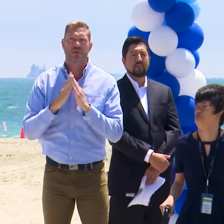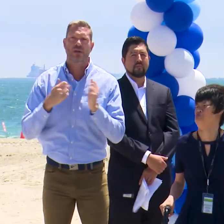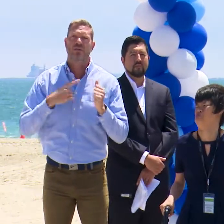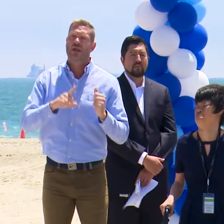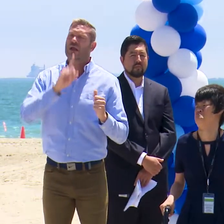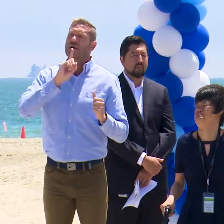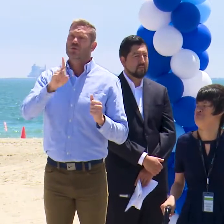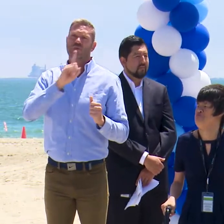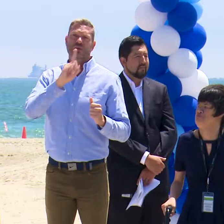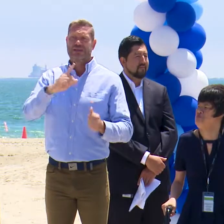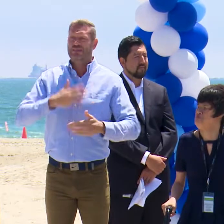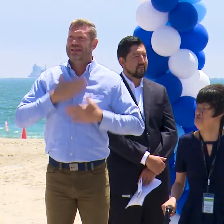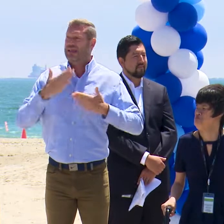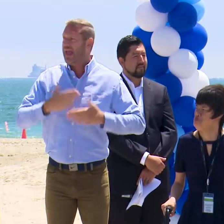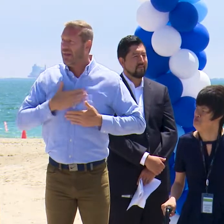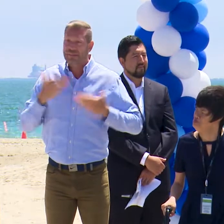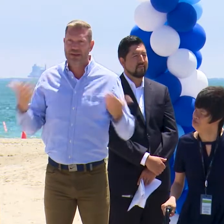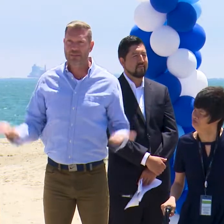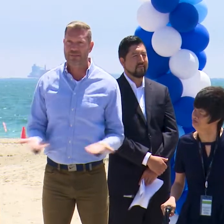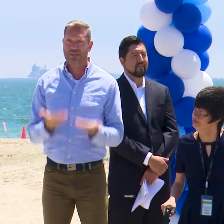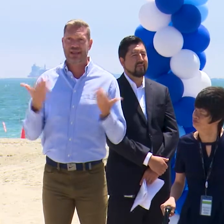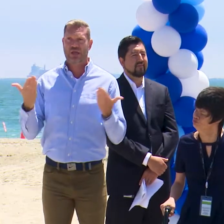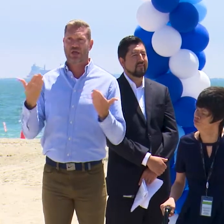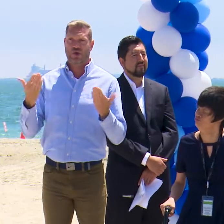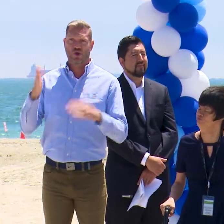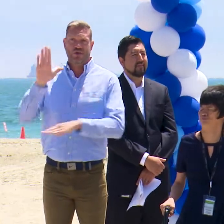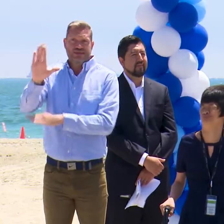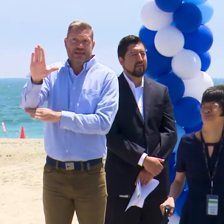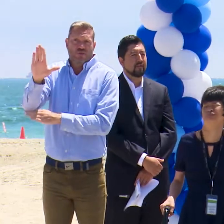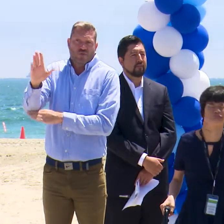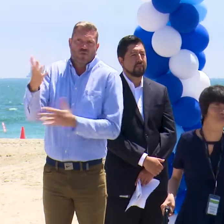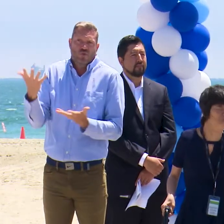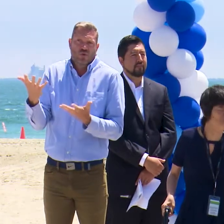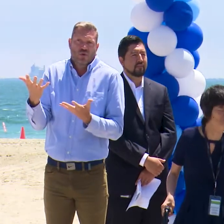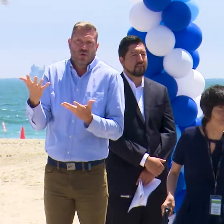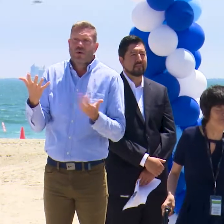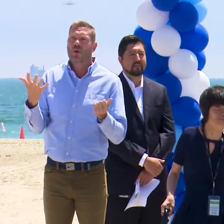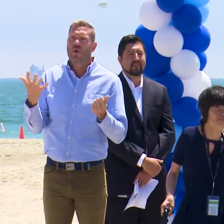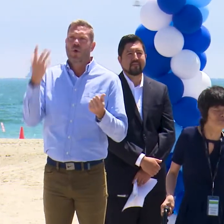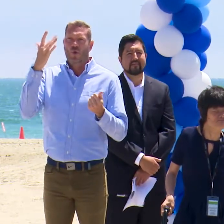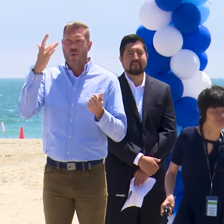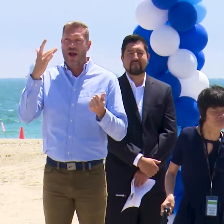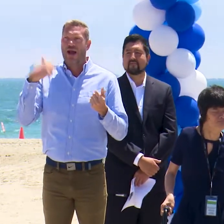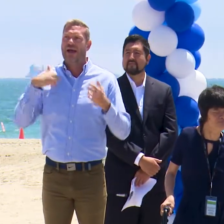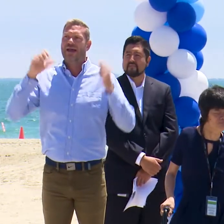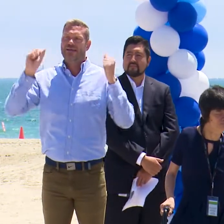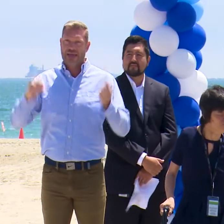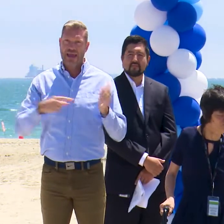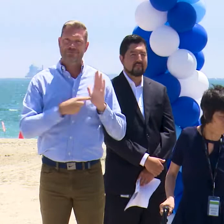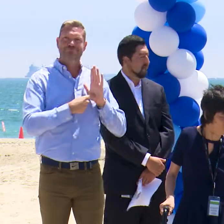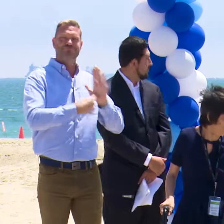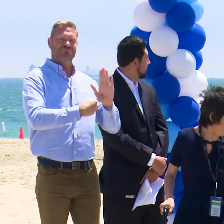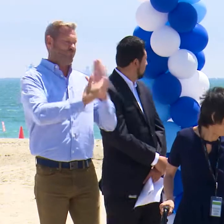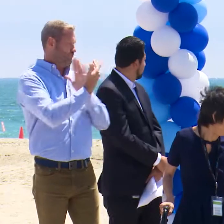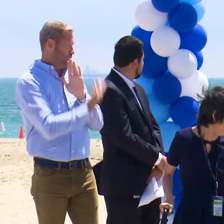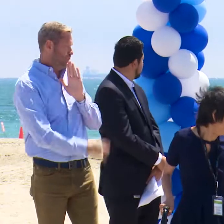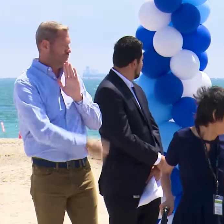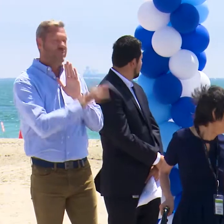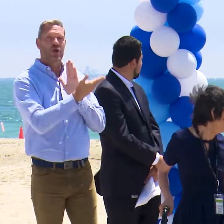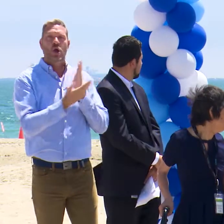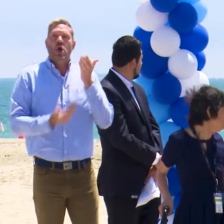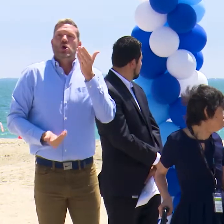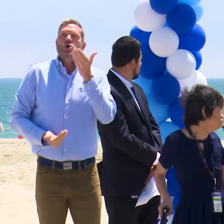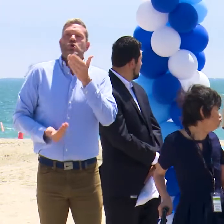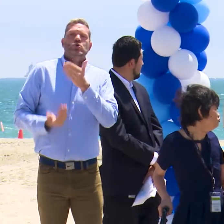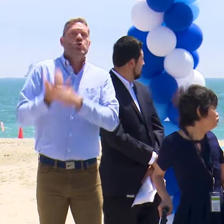super happy to be here this afternoon for the unveiling of the very brand new and